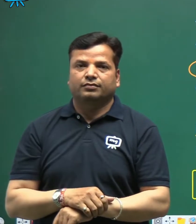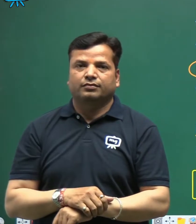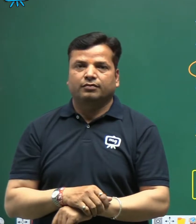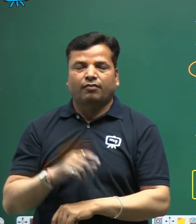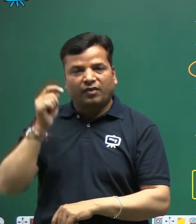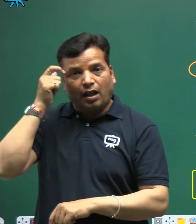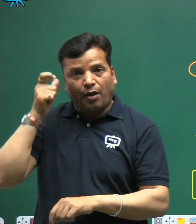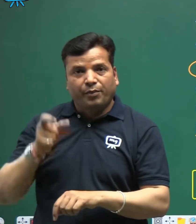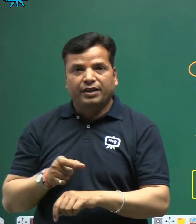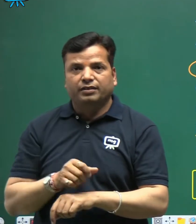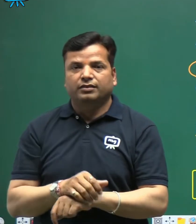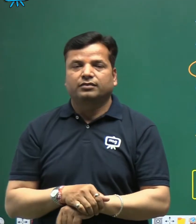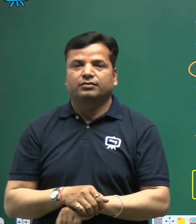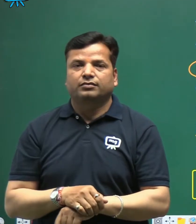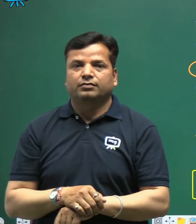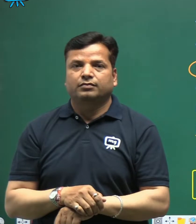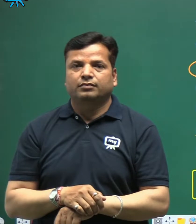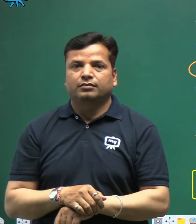precious,